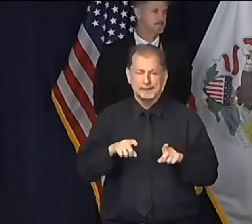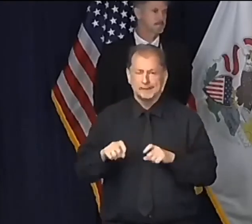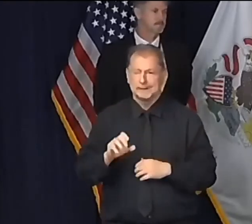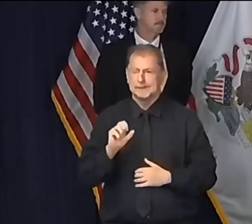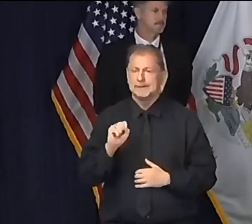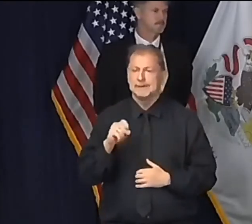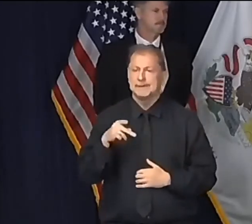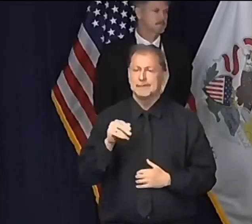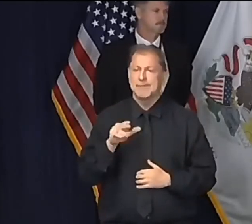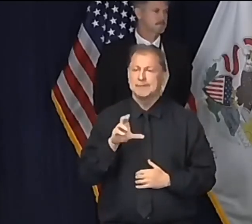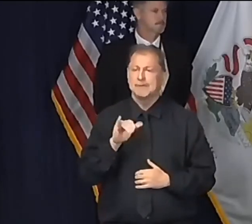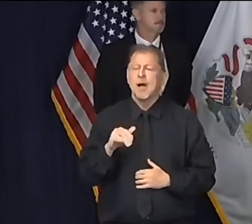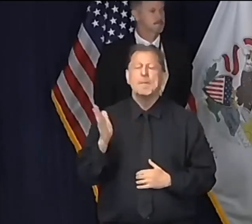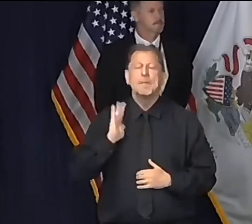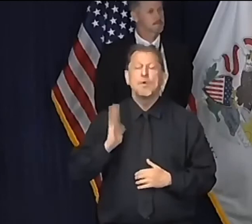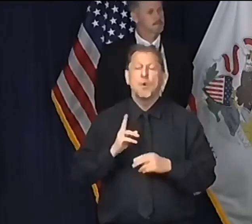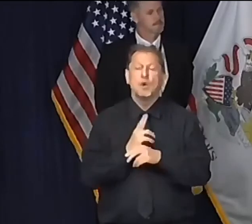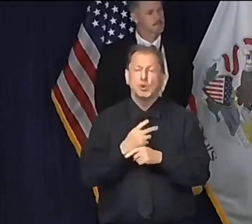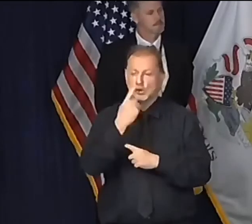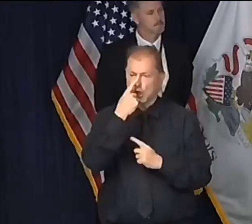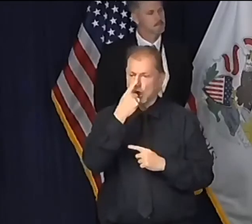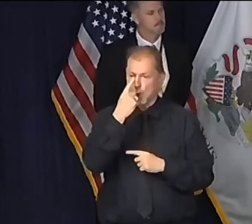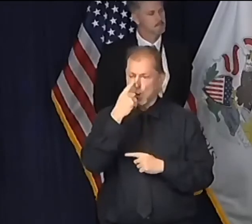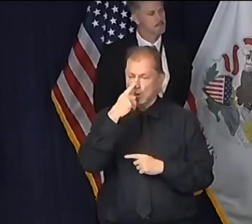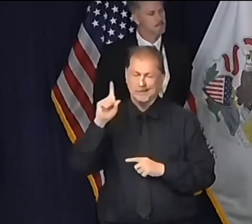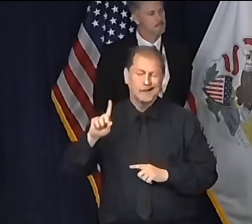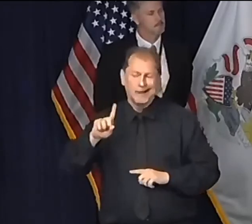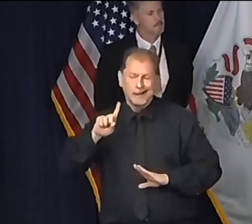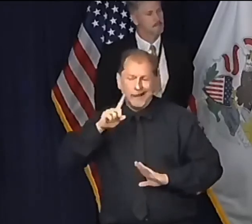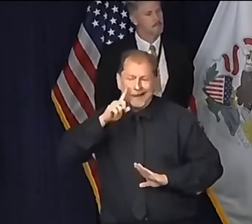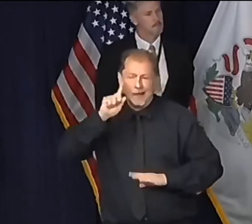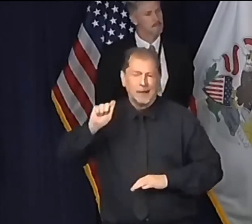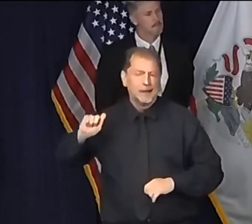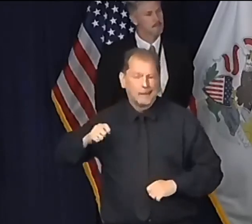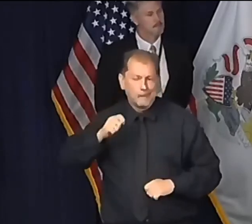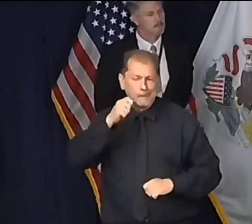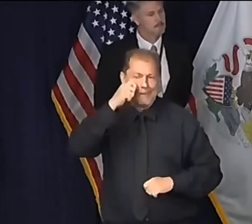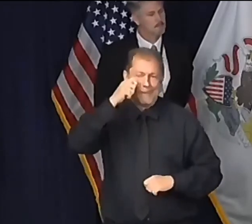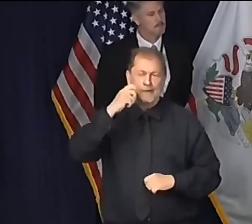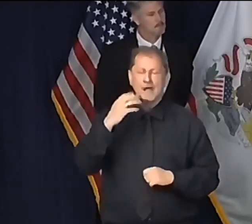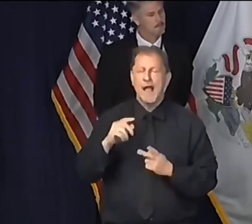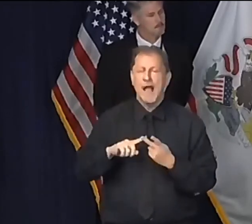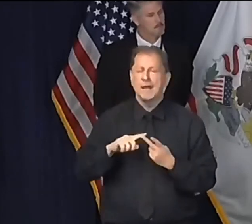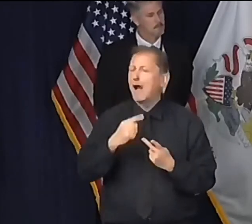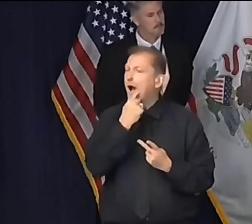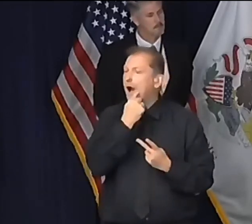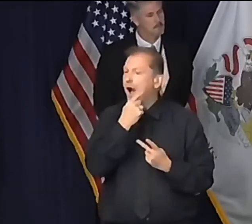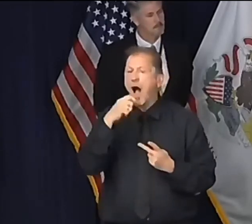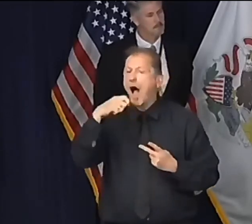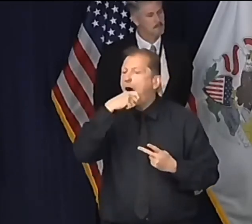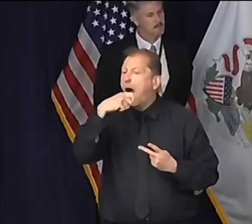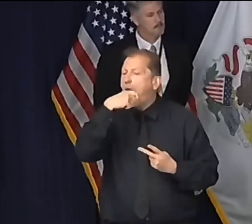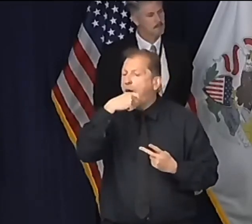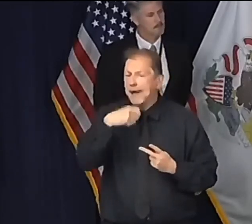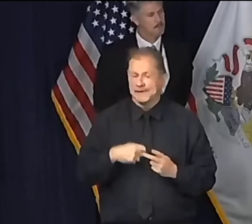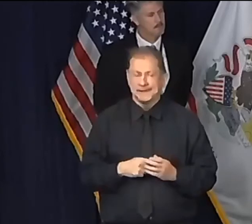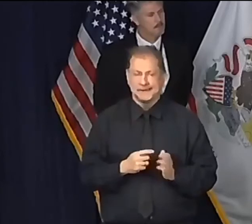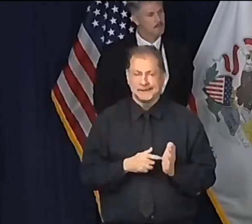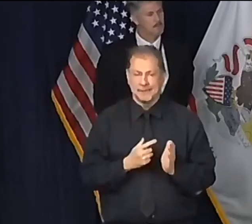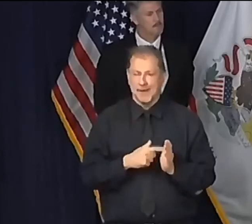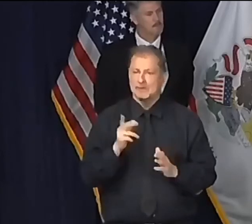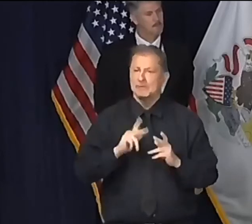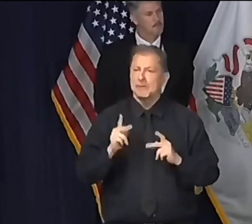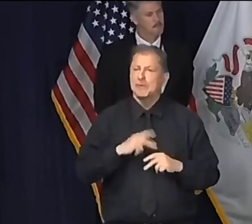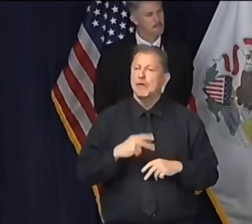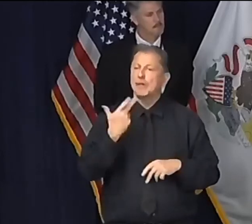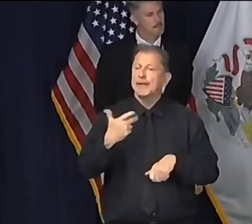take a nasal swab, like we had an nasopharyngeal swab, an oropharyngeal swab. So sometimes people had up to 3 different